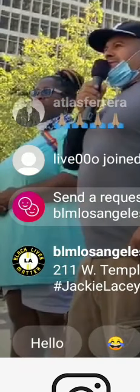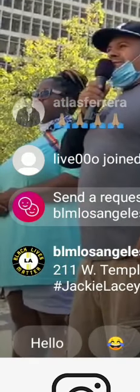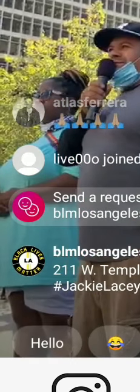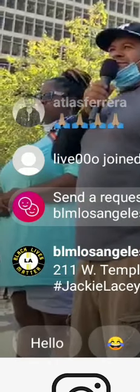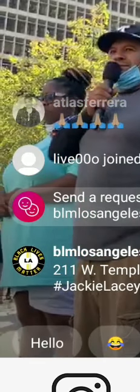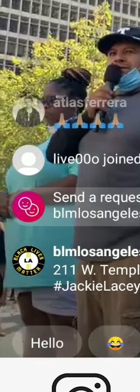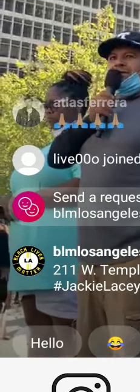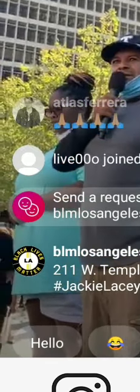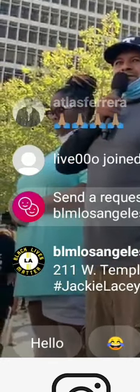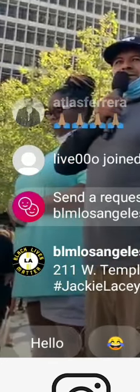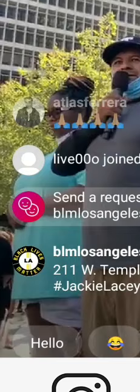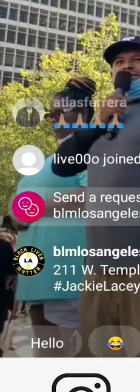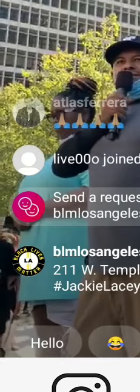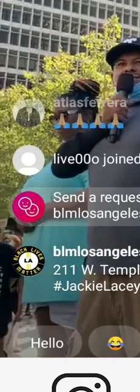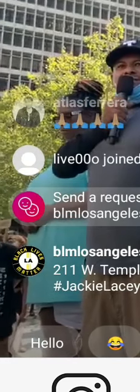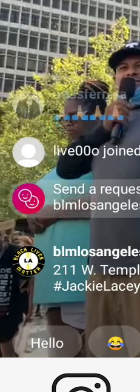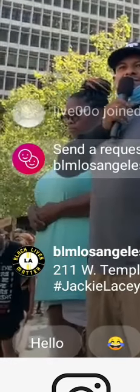And this guy,